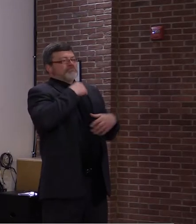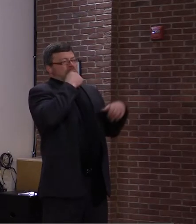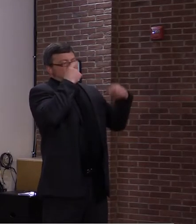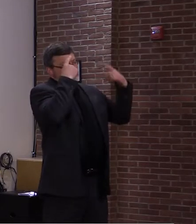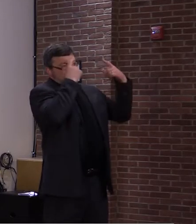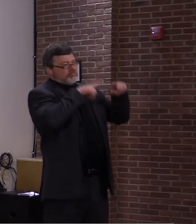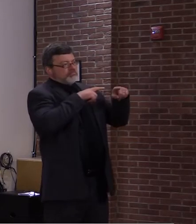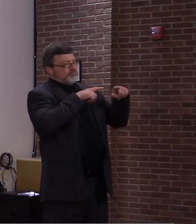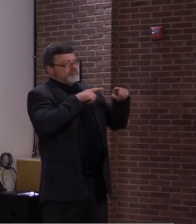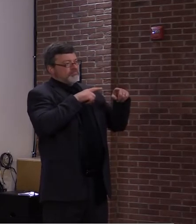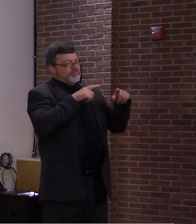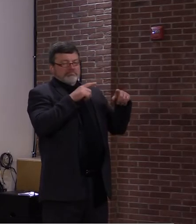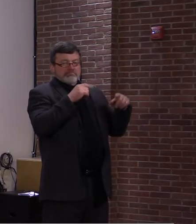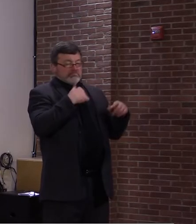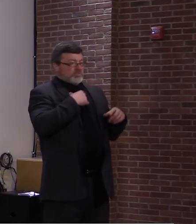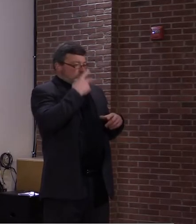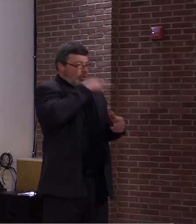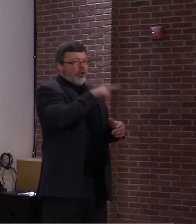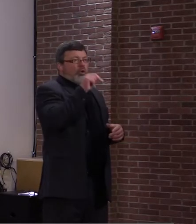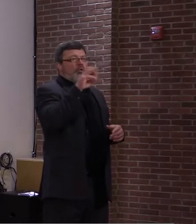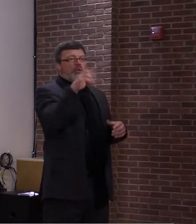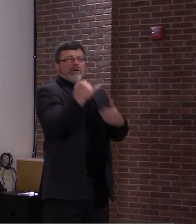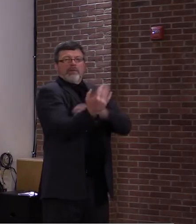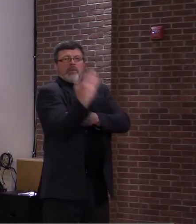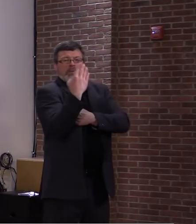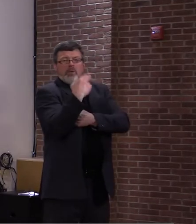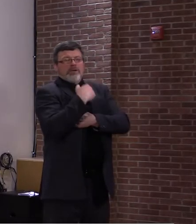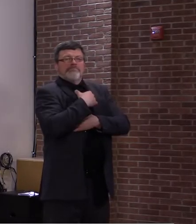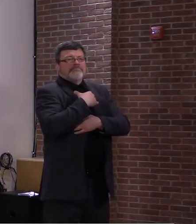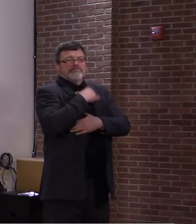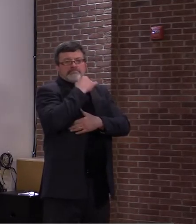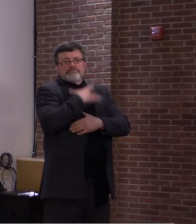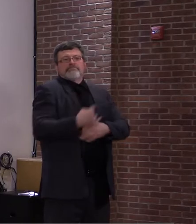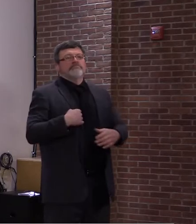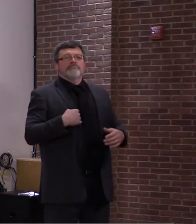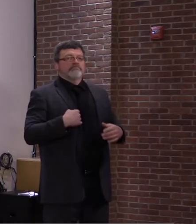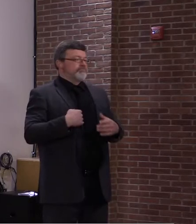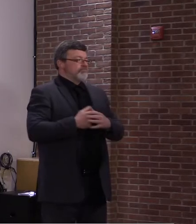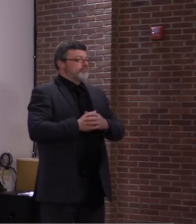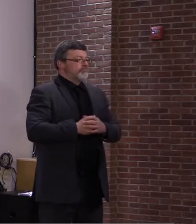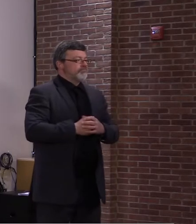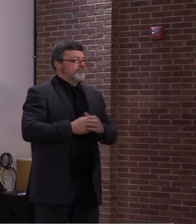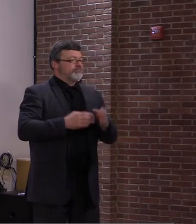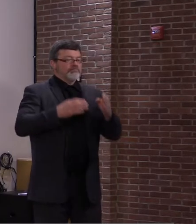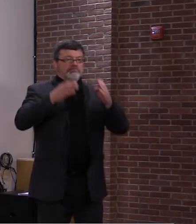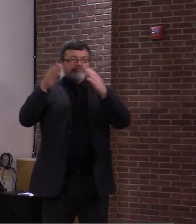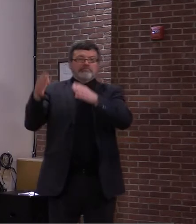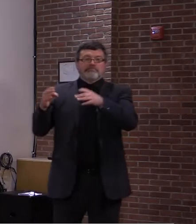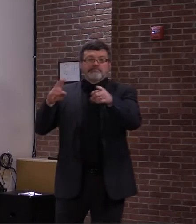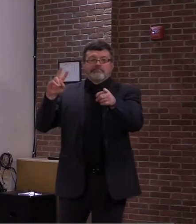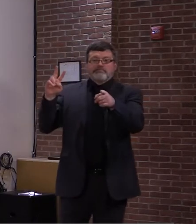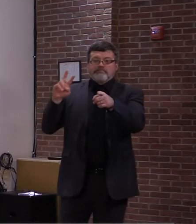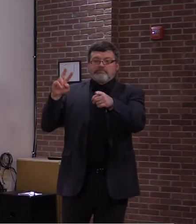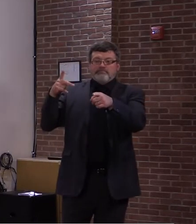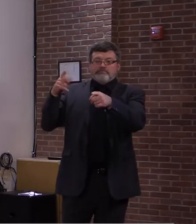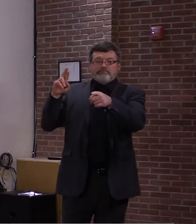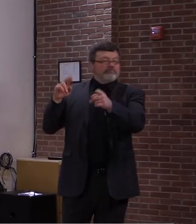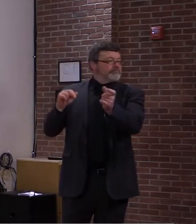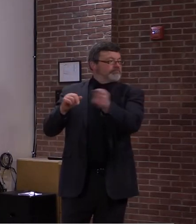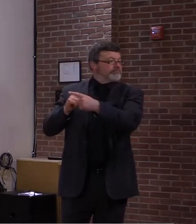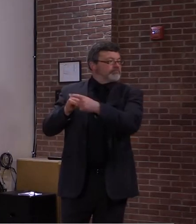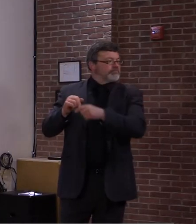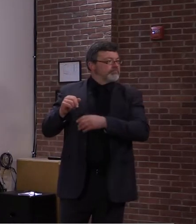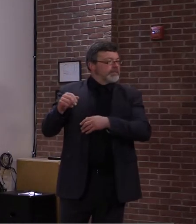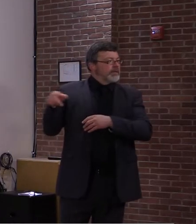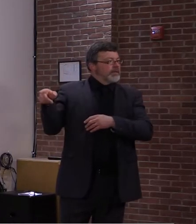morning. What you said, it could have a devastating impact on other civil rights. What are you thinking of there? Well, I